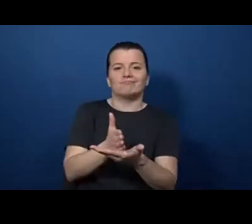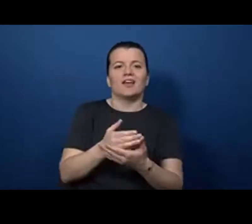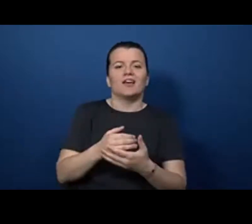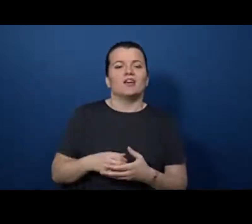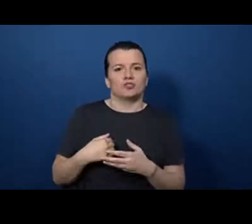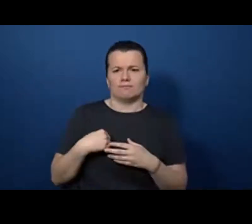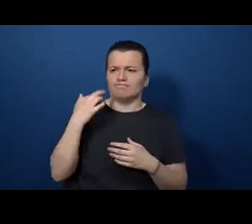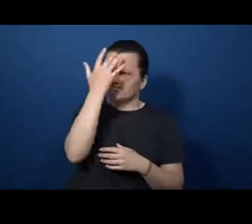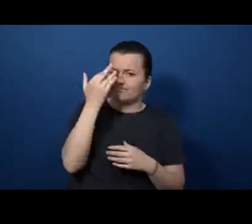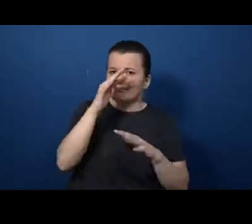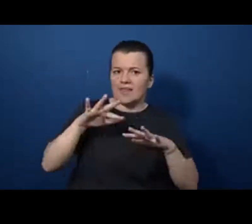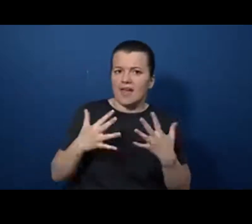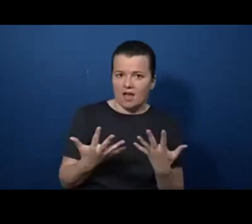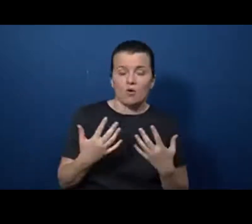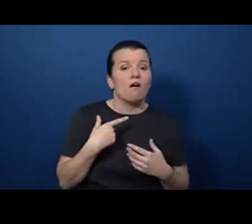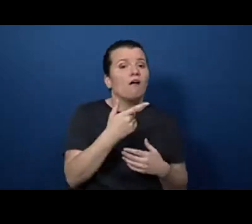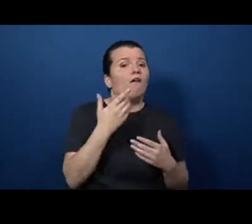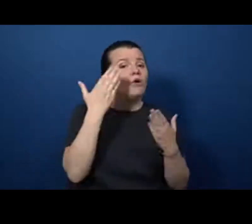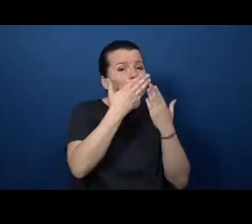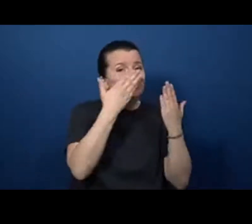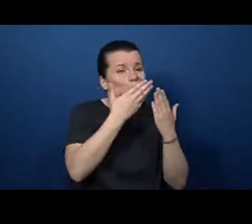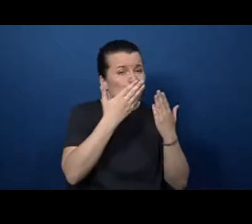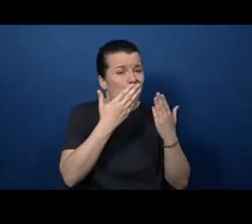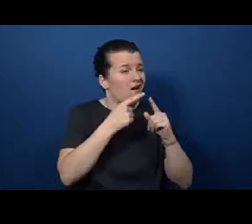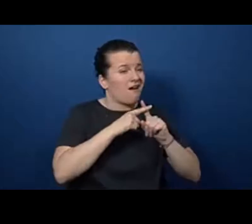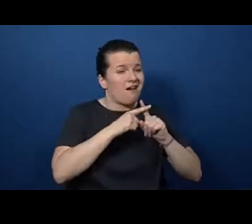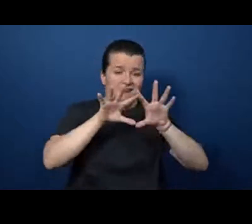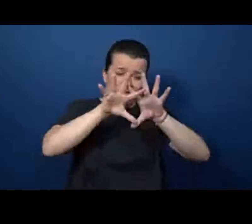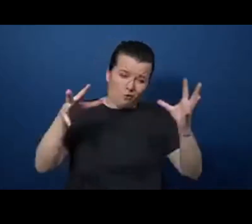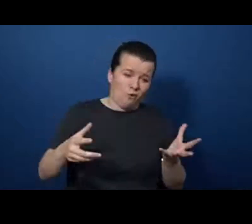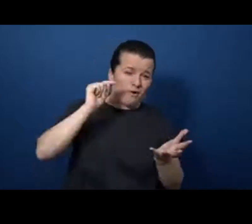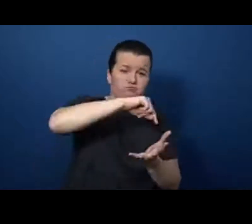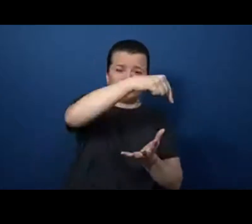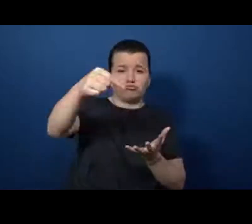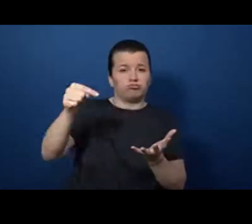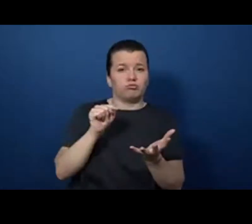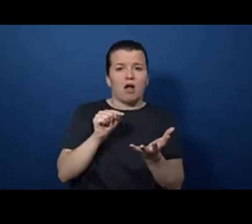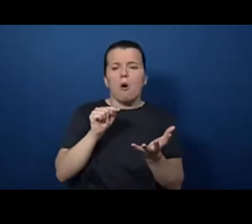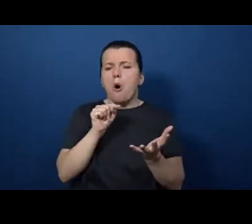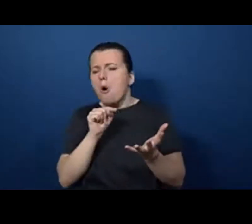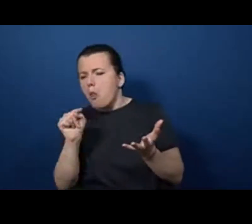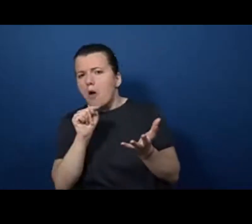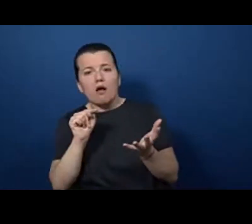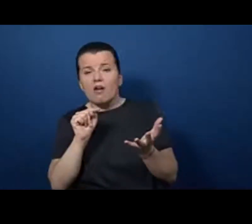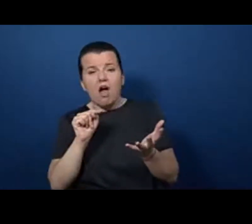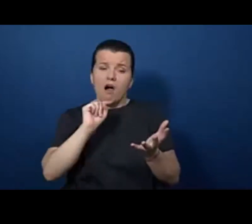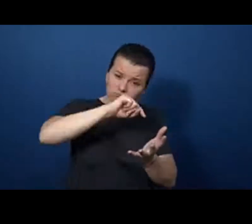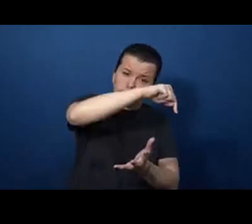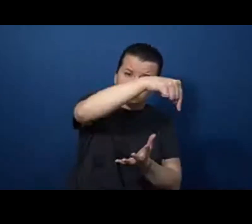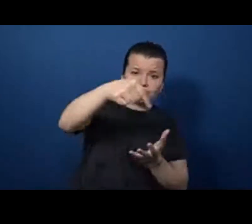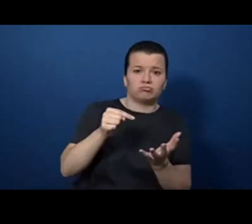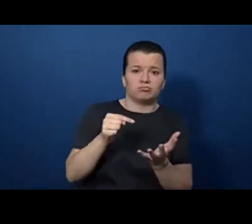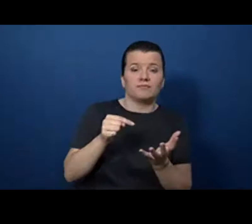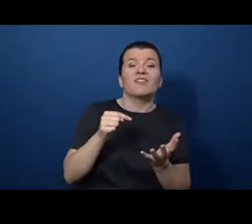children in some countries. Global data on the prevalence of bullying shows that almost 1 in 3 students has